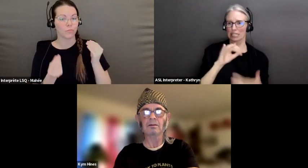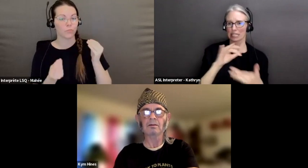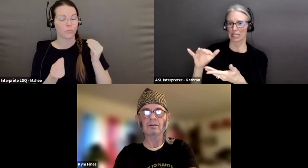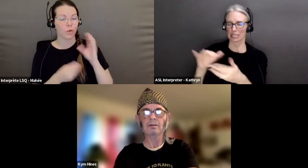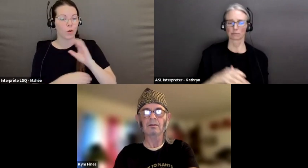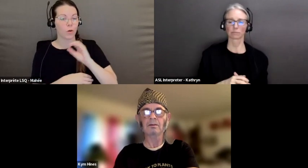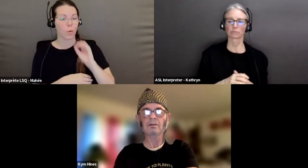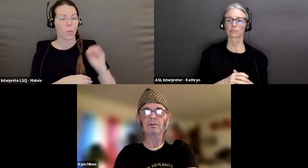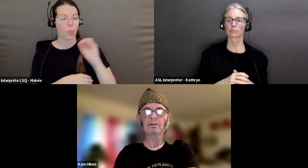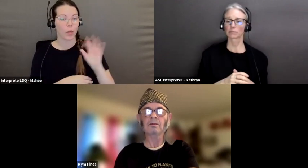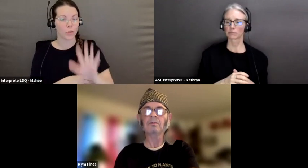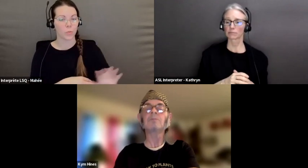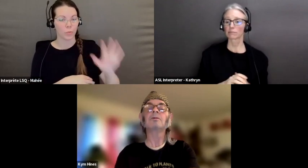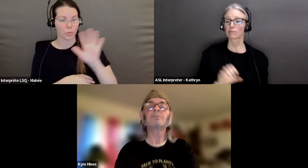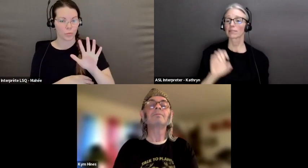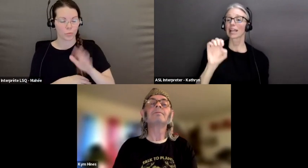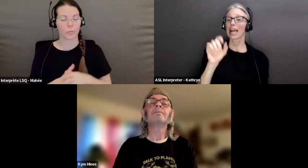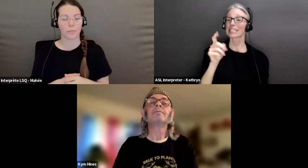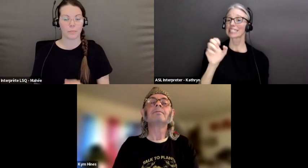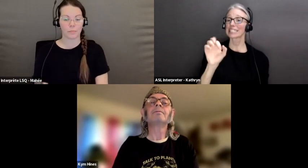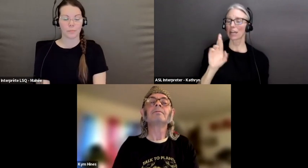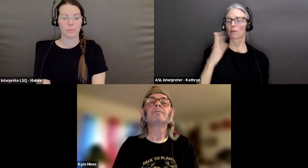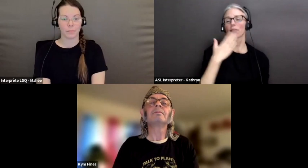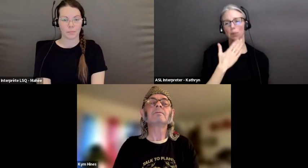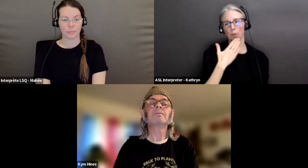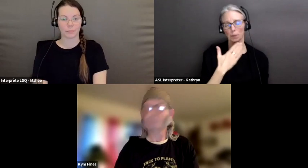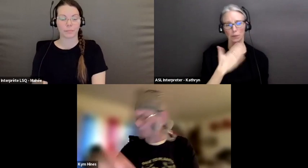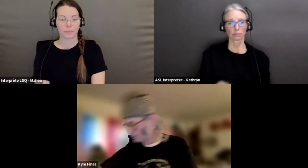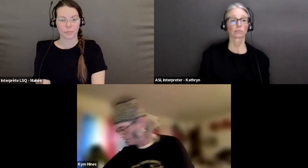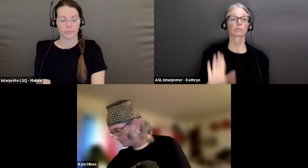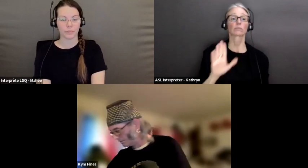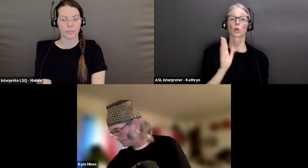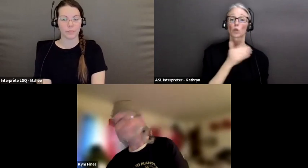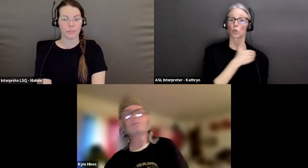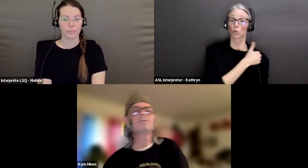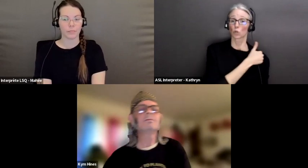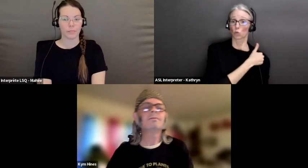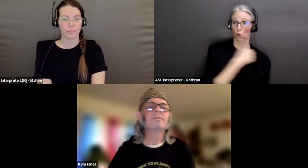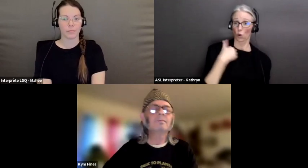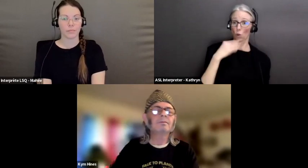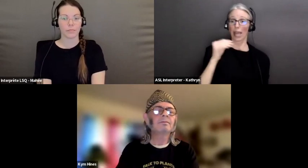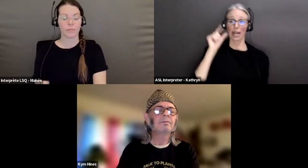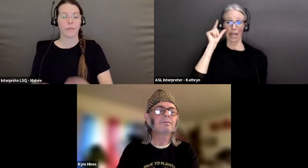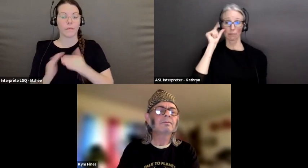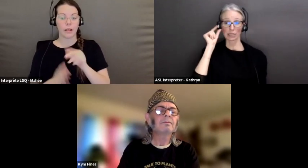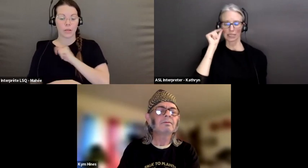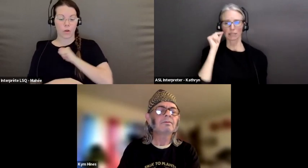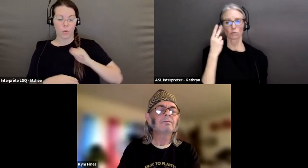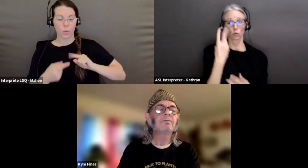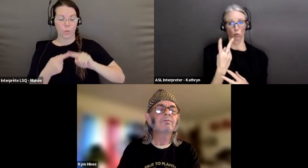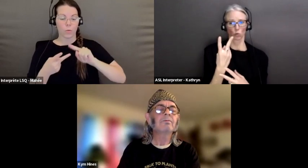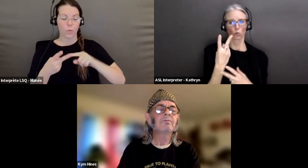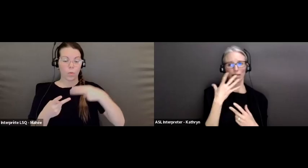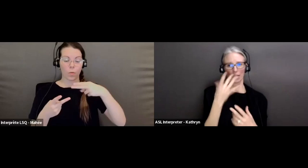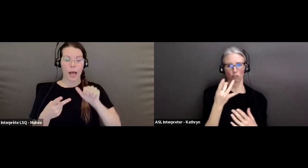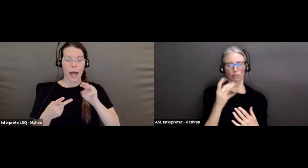Thanks so much. So Toronto and Hamilton are interesting case studies in terms of